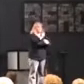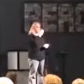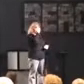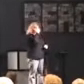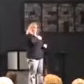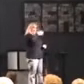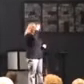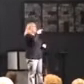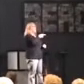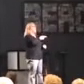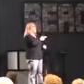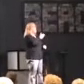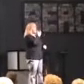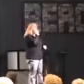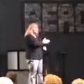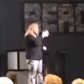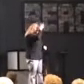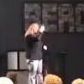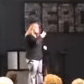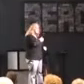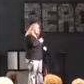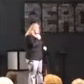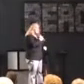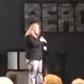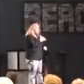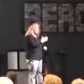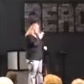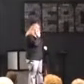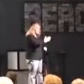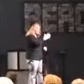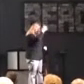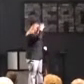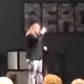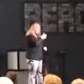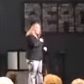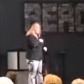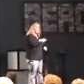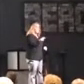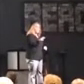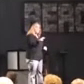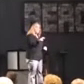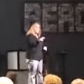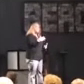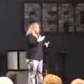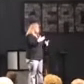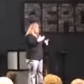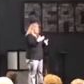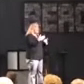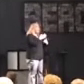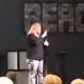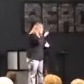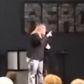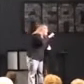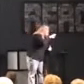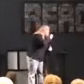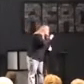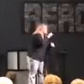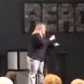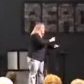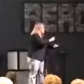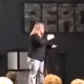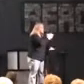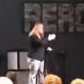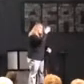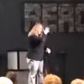dad. Oh, he's such a good man. He is such a good man. And it didn't matter if I was checking out at Walmart, and